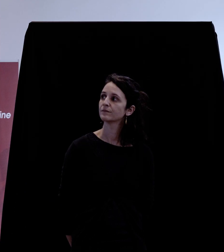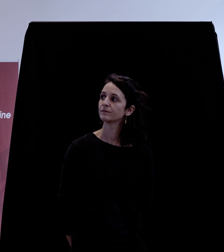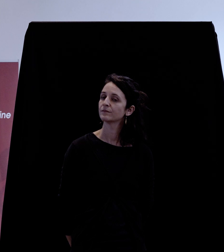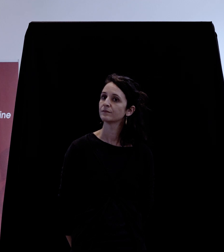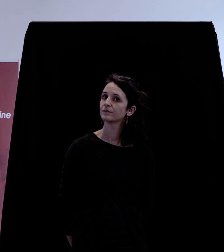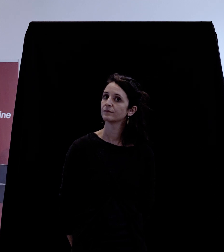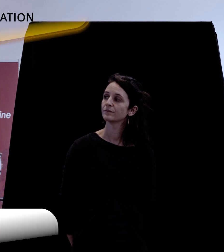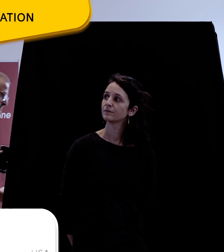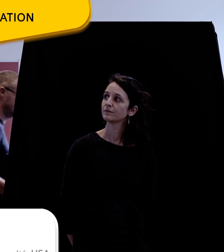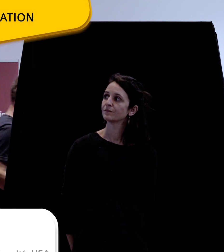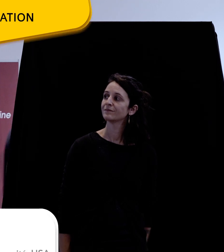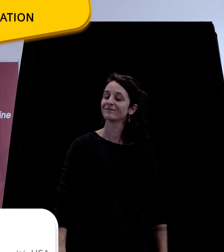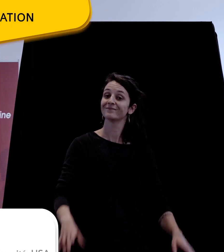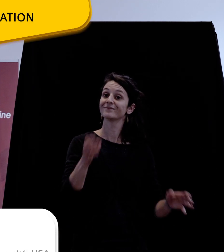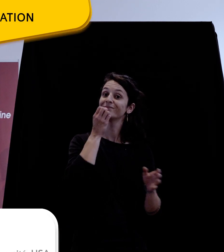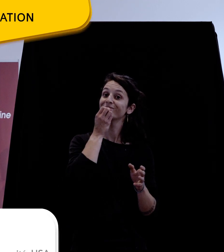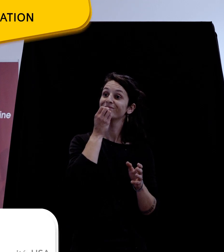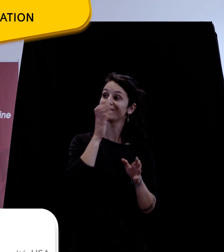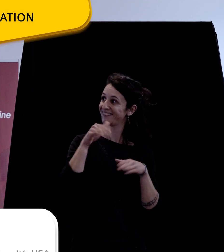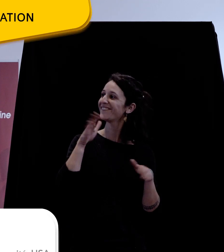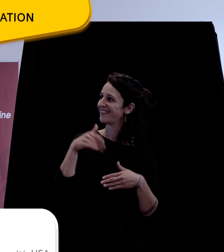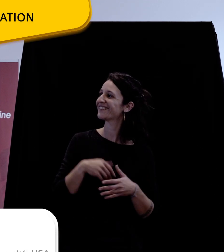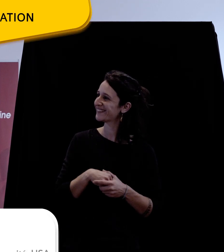See if this works. Does that work?